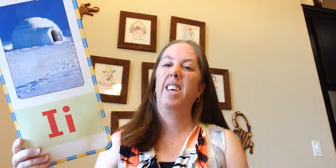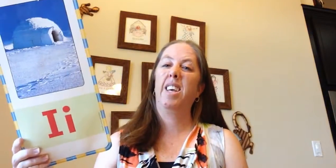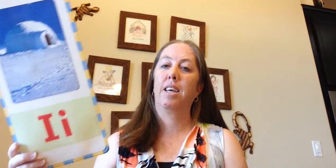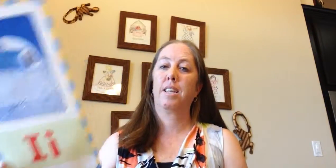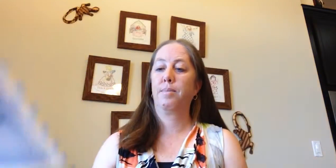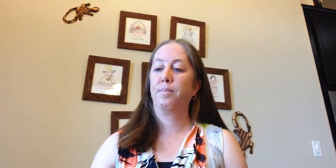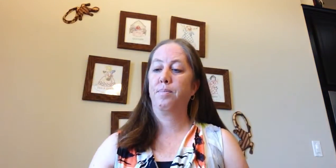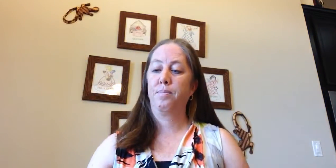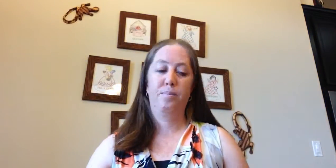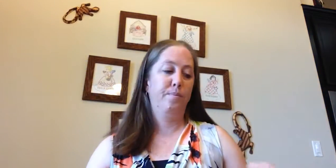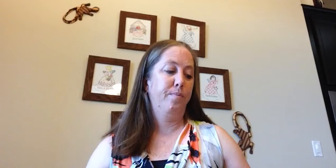I.